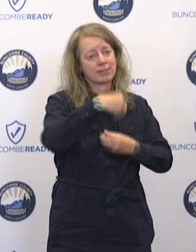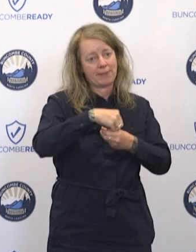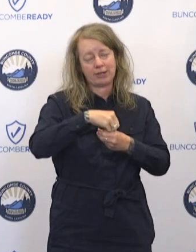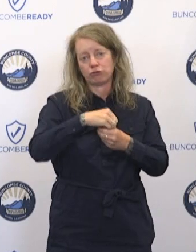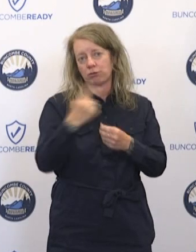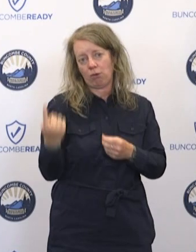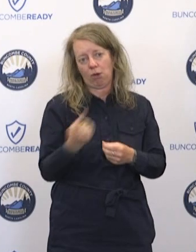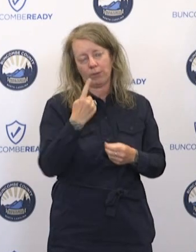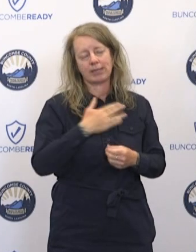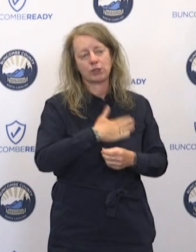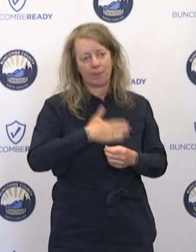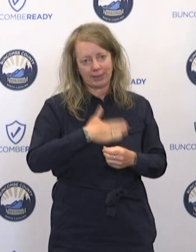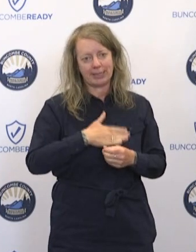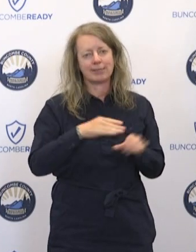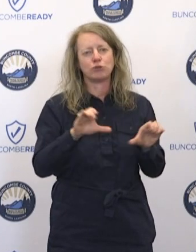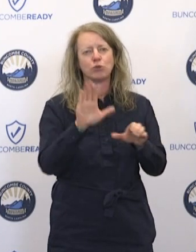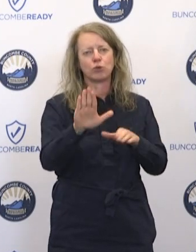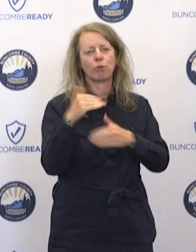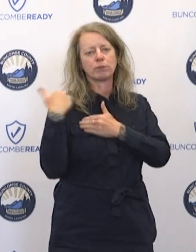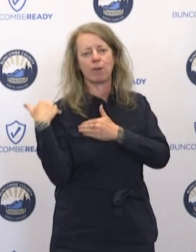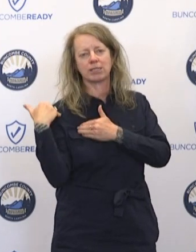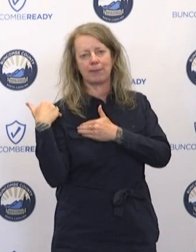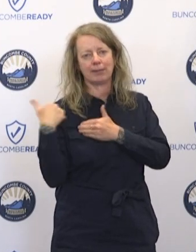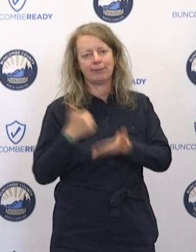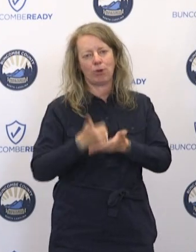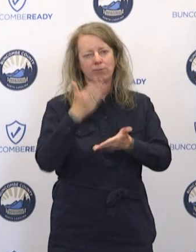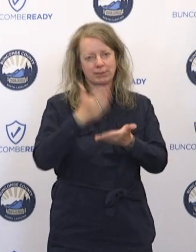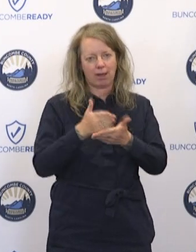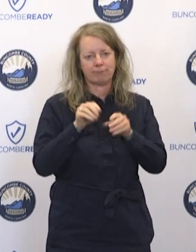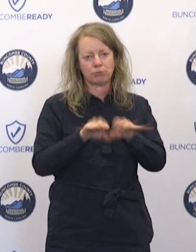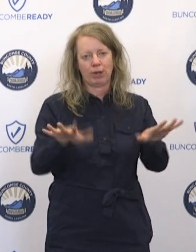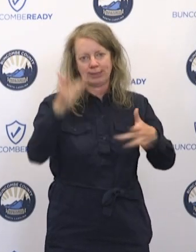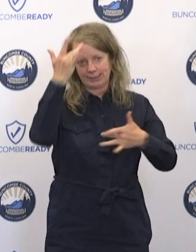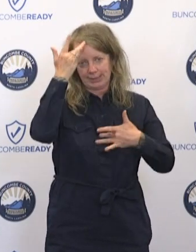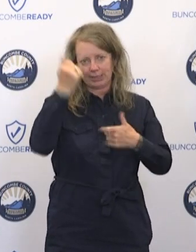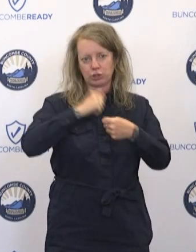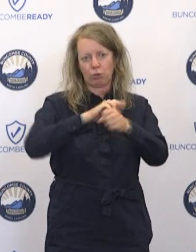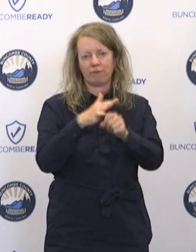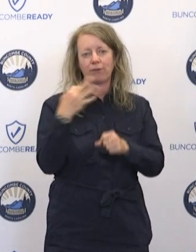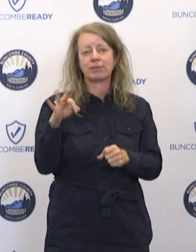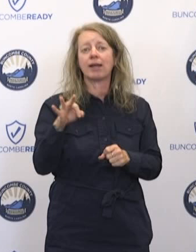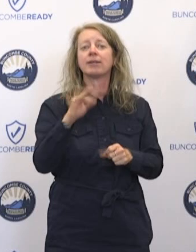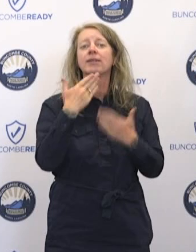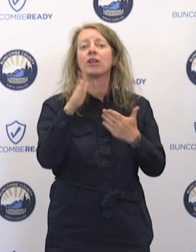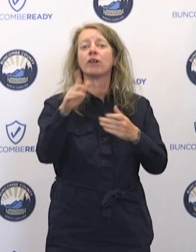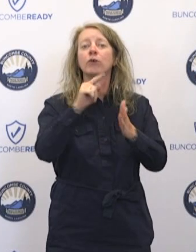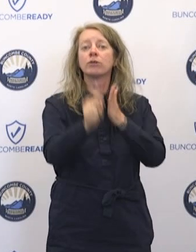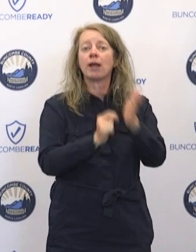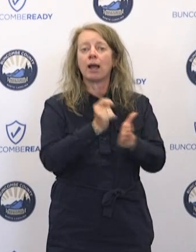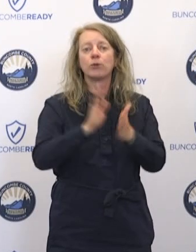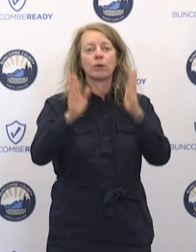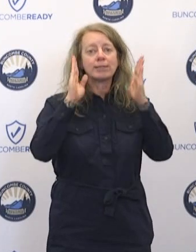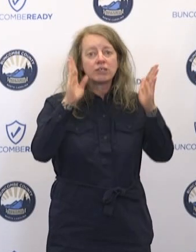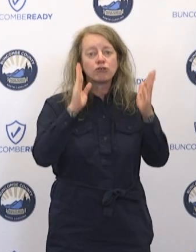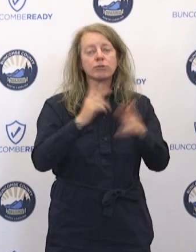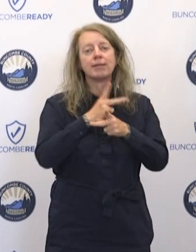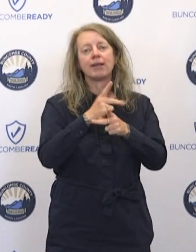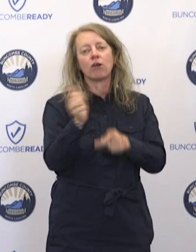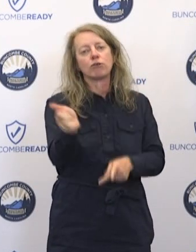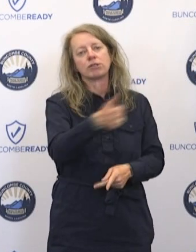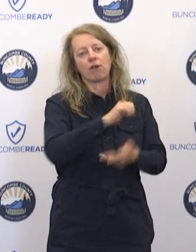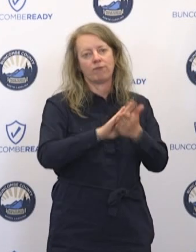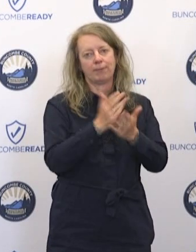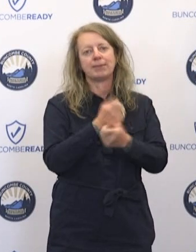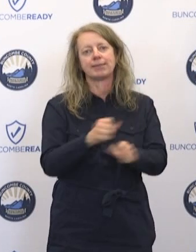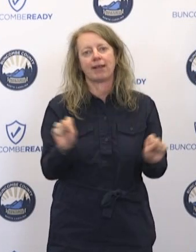your part to stop the spread of COVID-19. Thank you for your time and attention today. Take care and be safe.